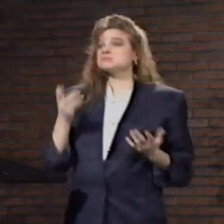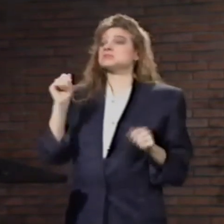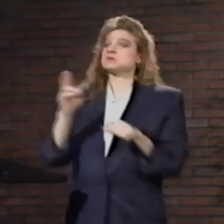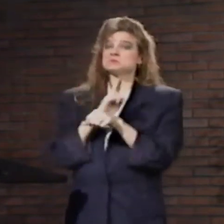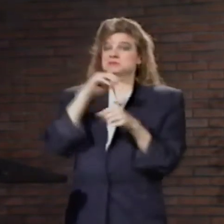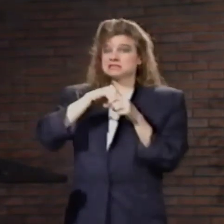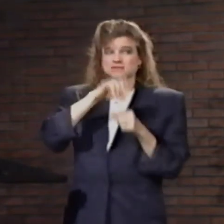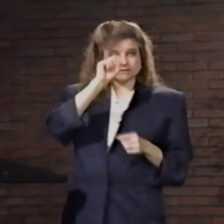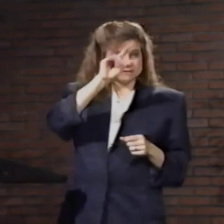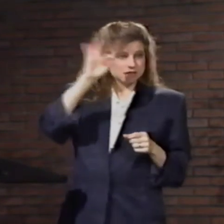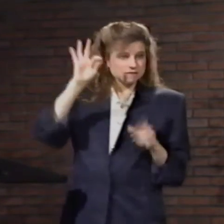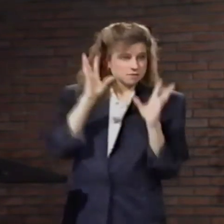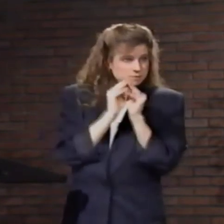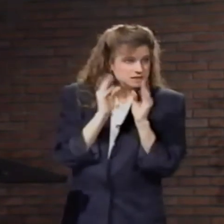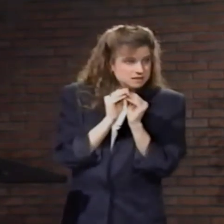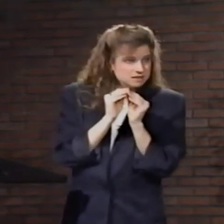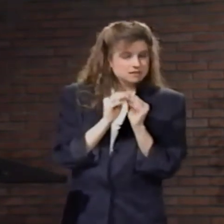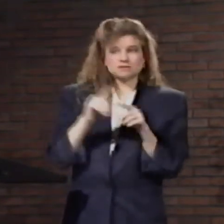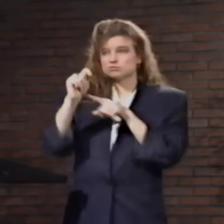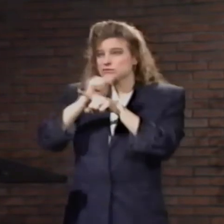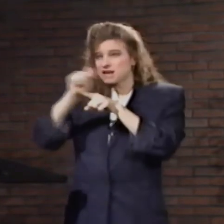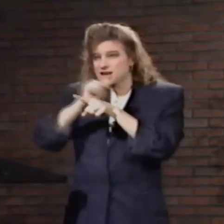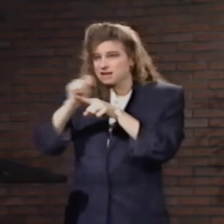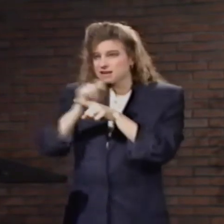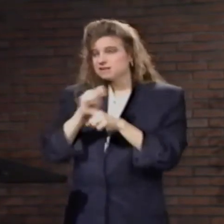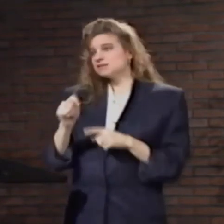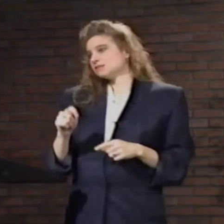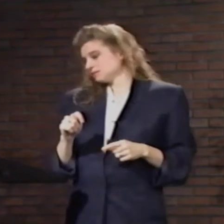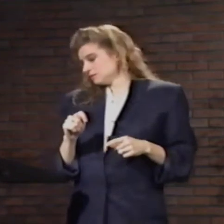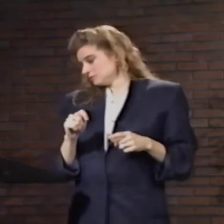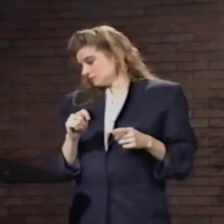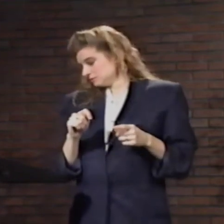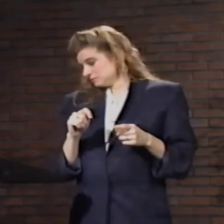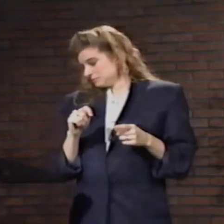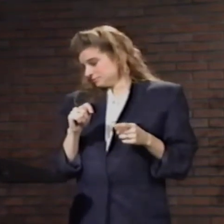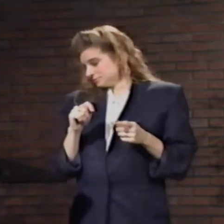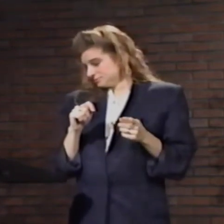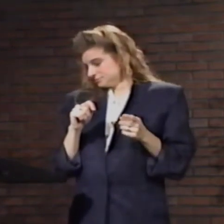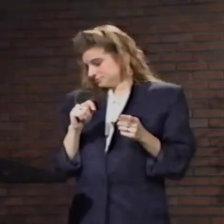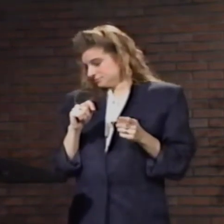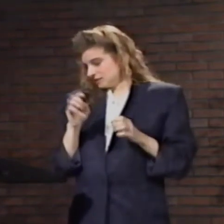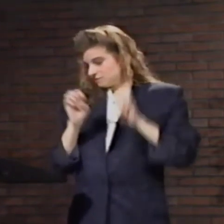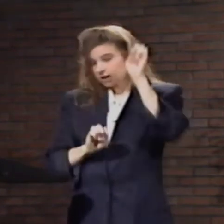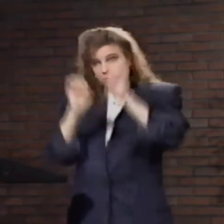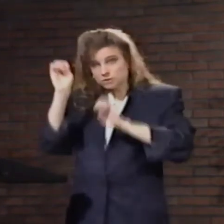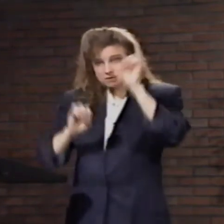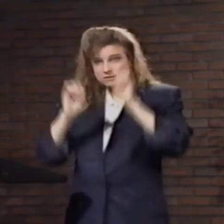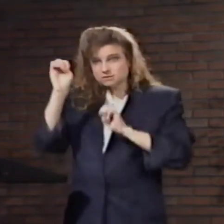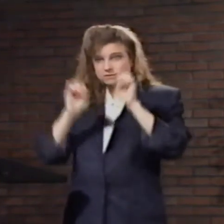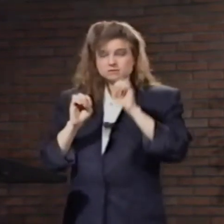the companies have the final say of using an interpreter. Interpreters can be used in trainings, in meetings,